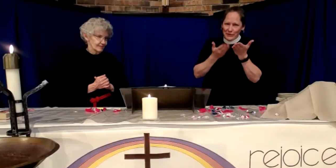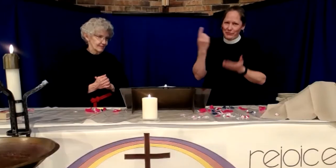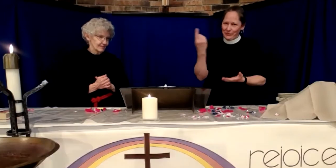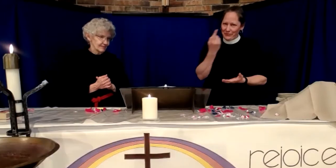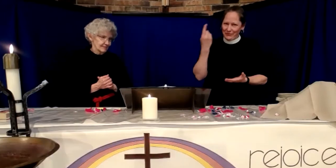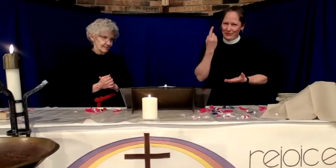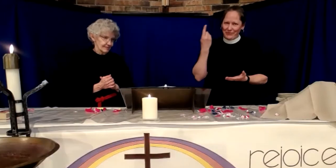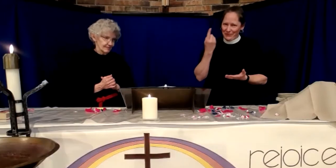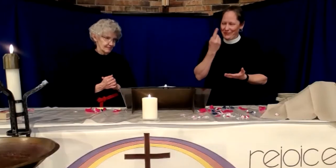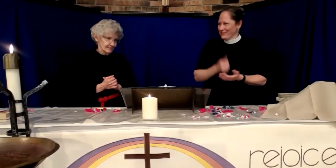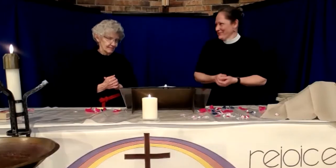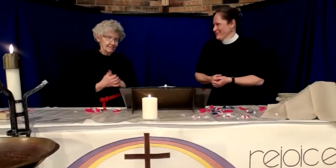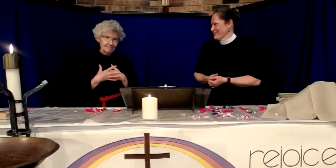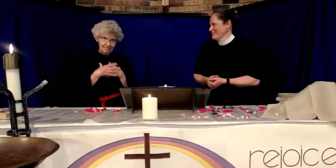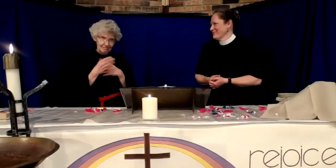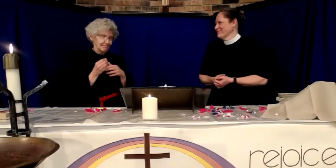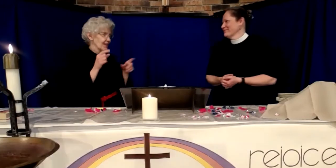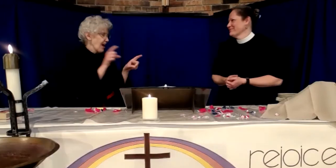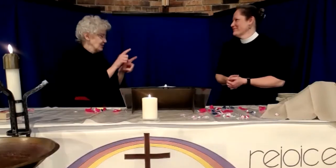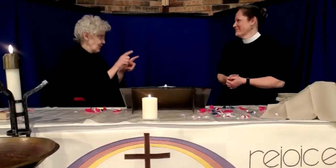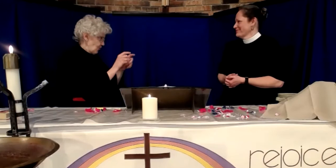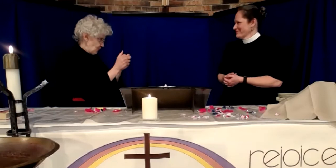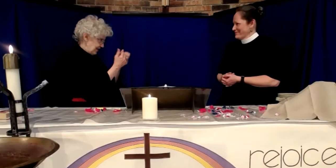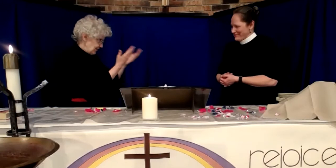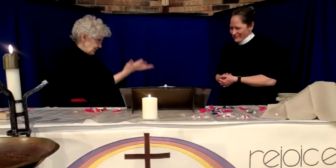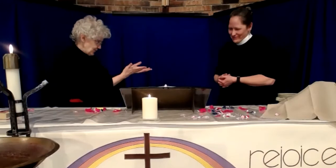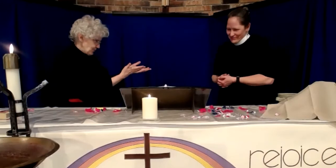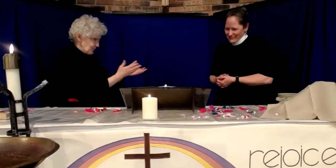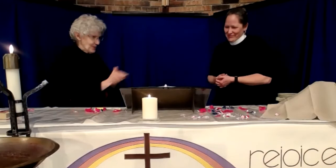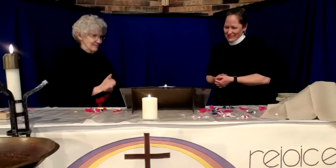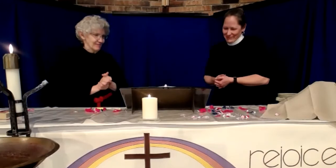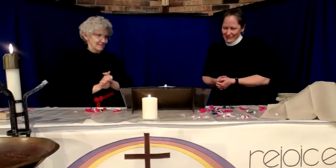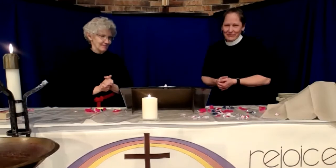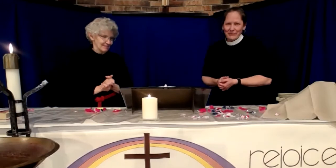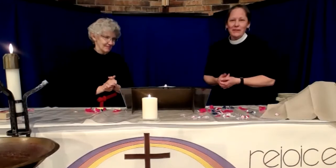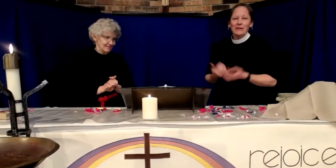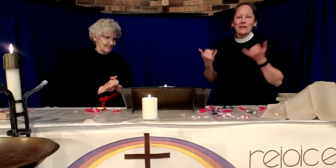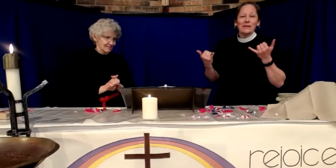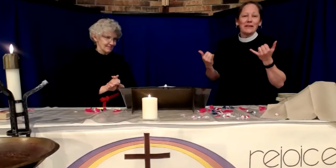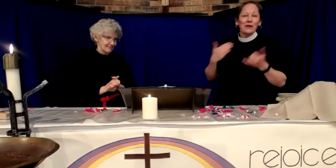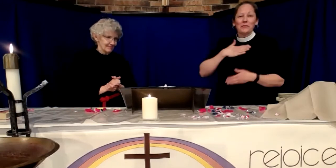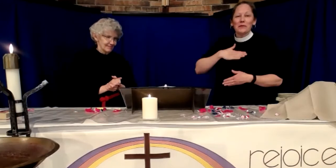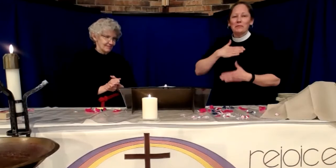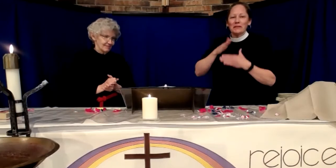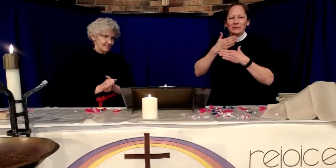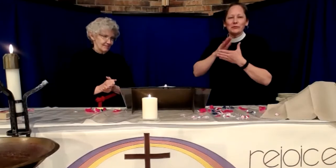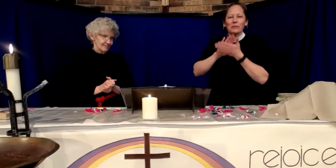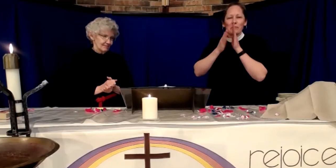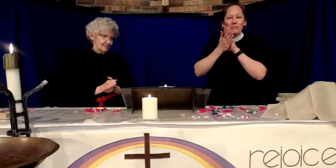May the peace of the Lord be with you always, congregation, and also with you.